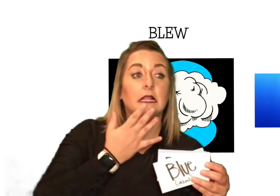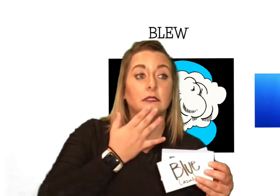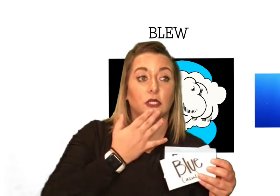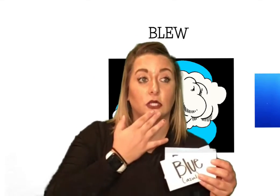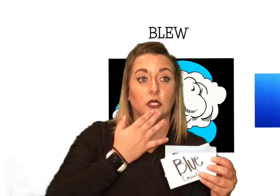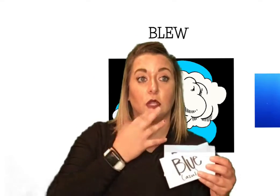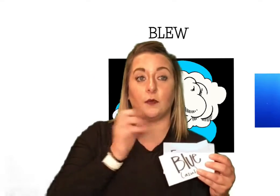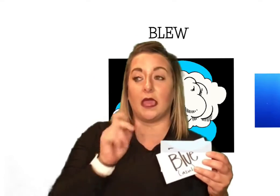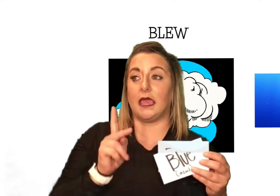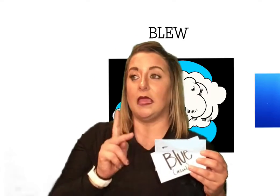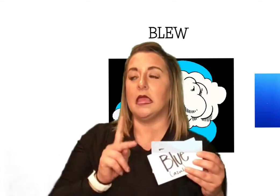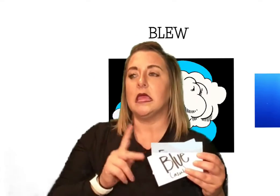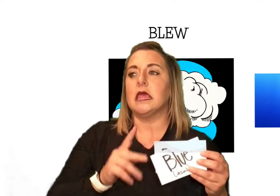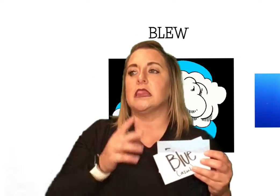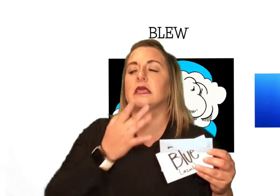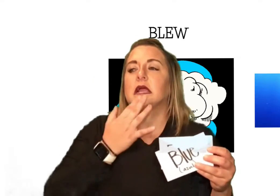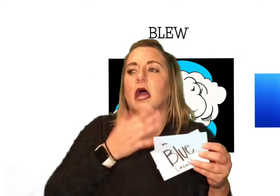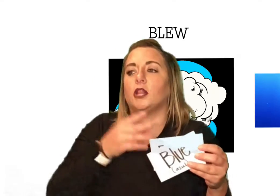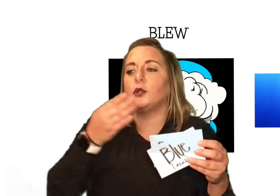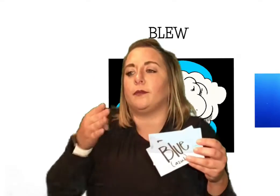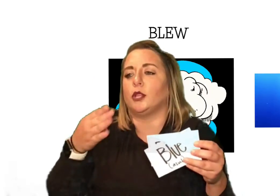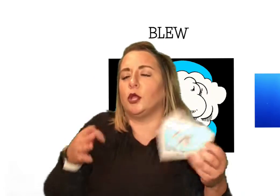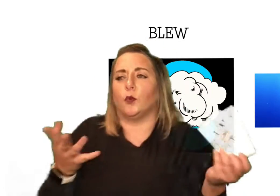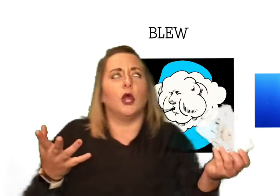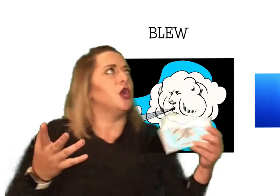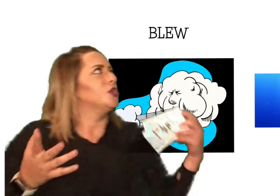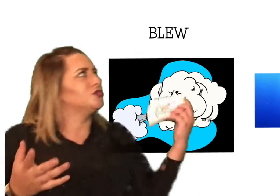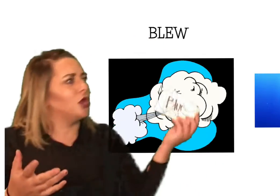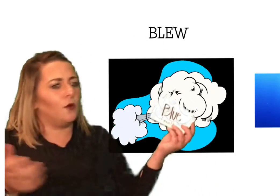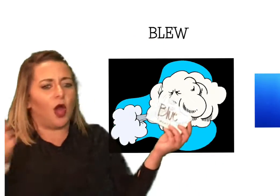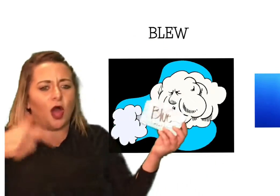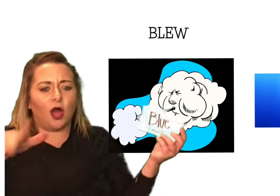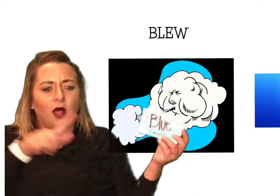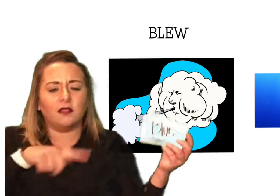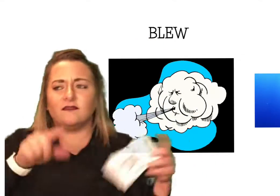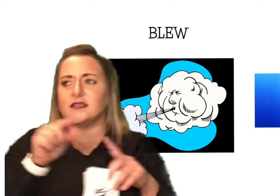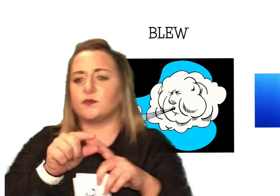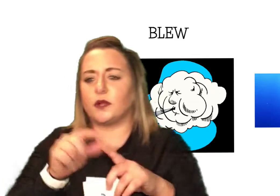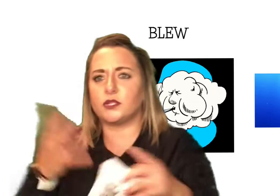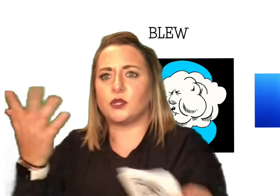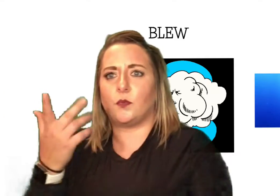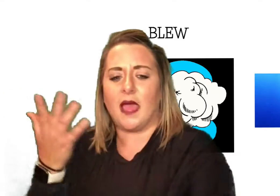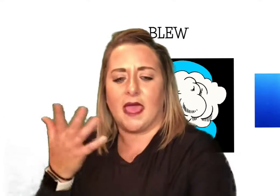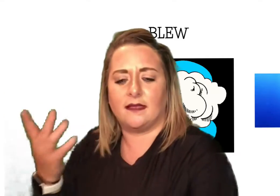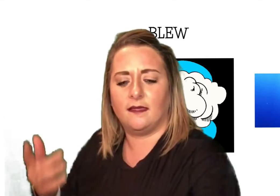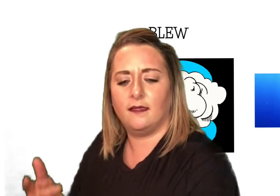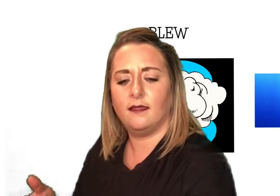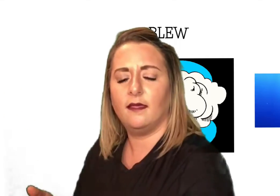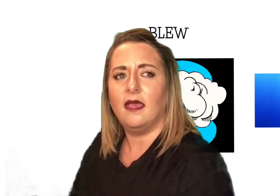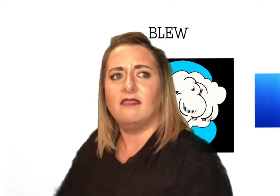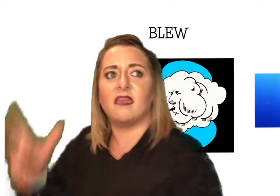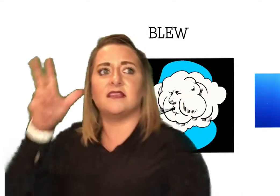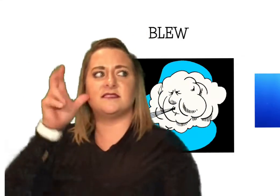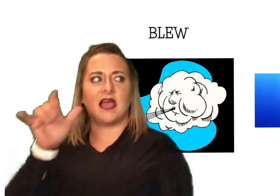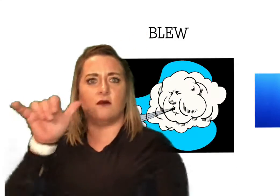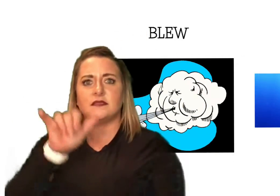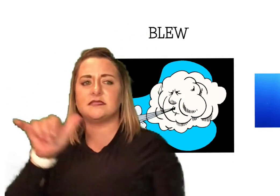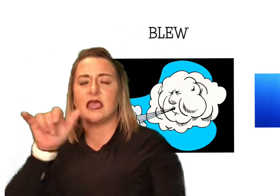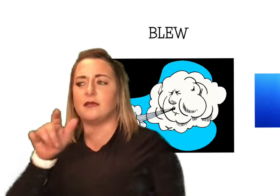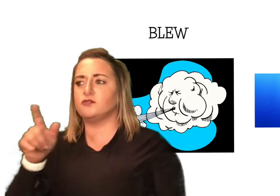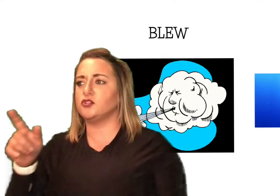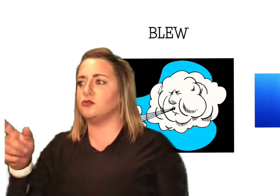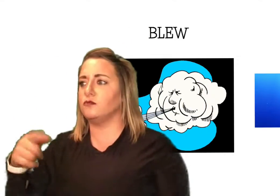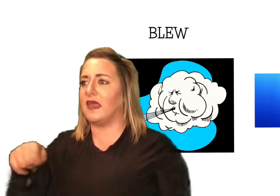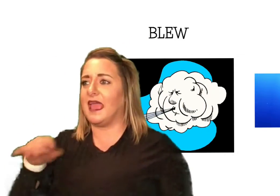It's a color, okay? The color blue. So all of these words are what? They sound